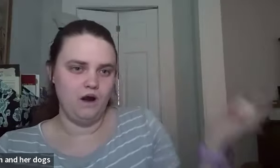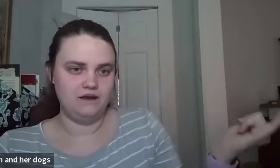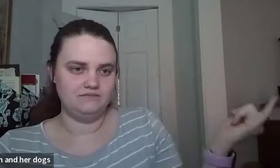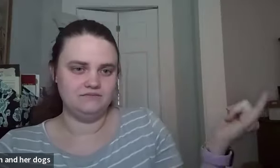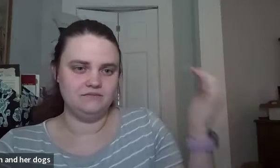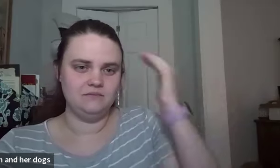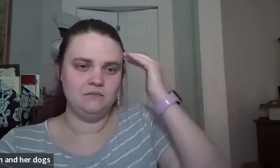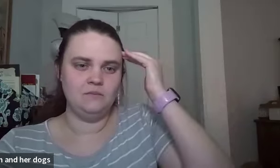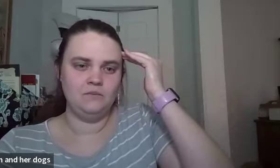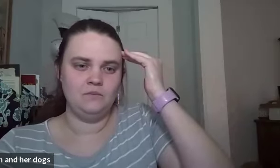Y.